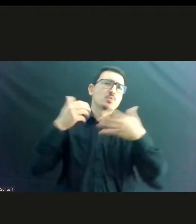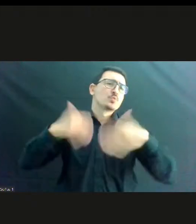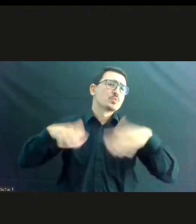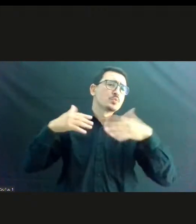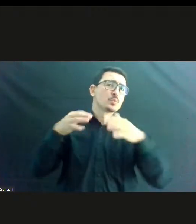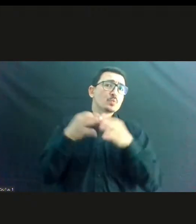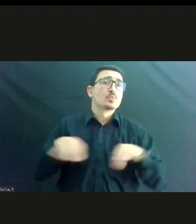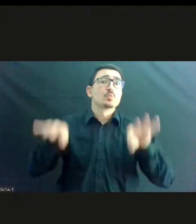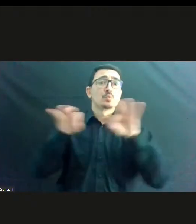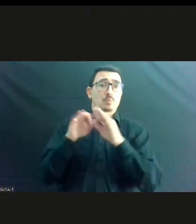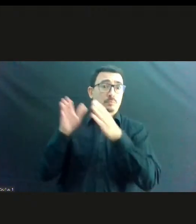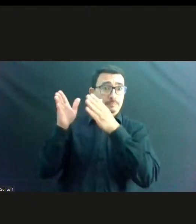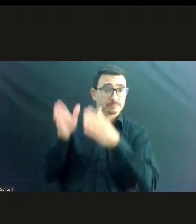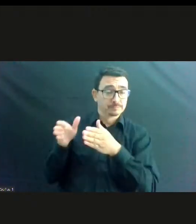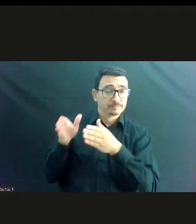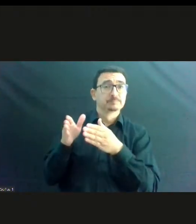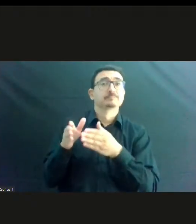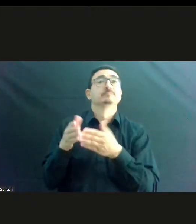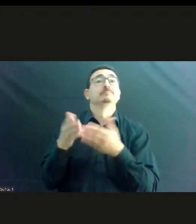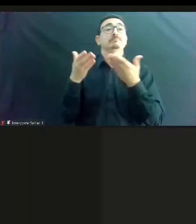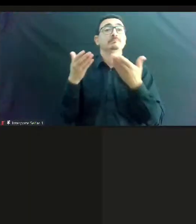at this stage.